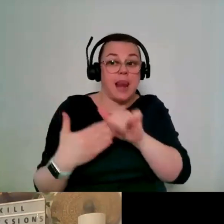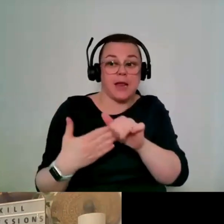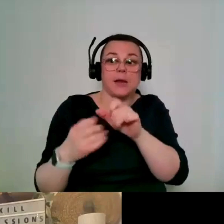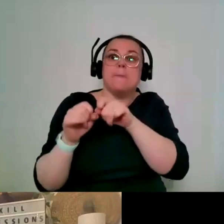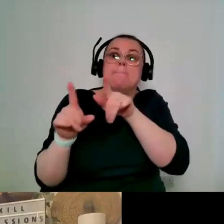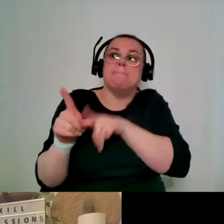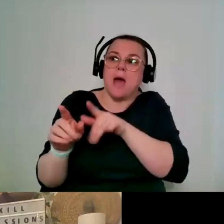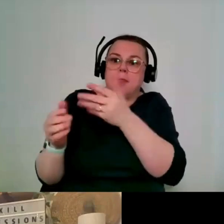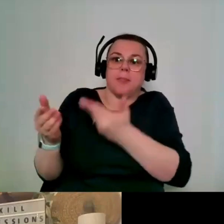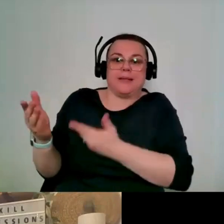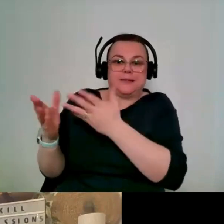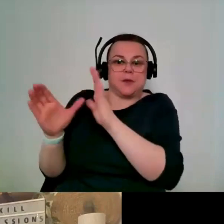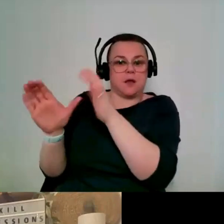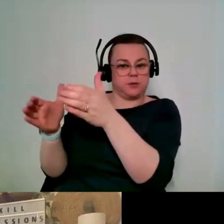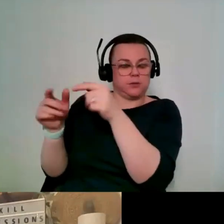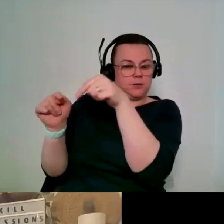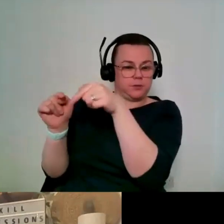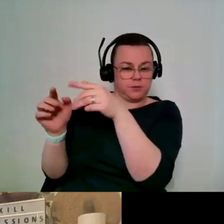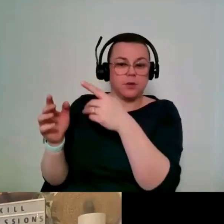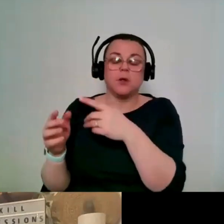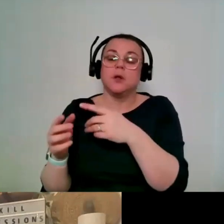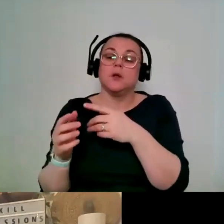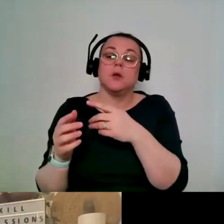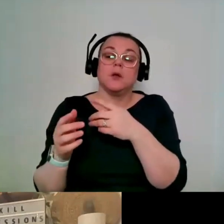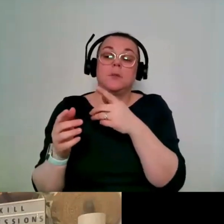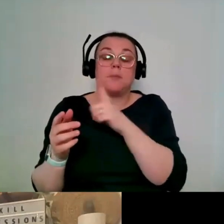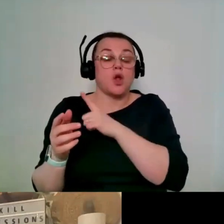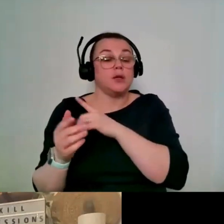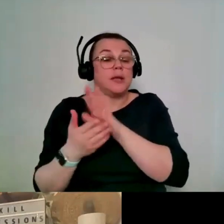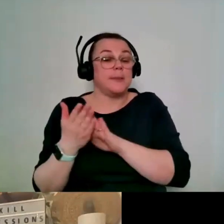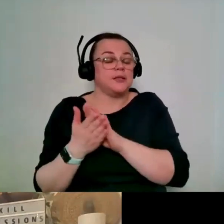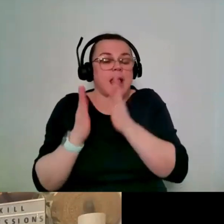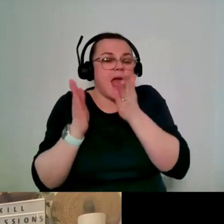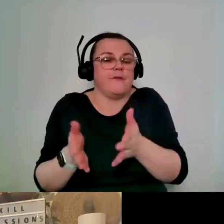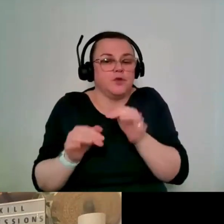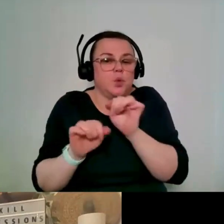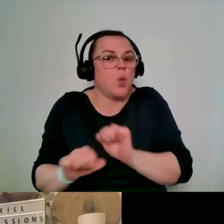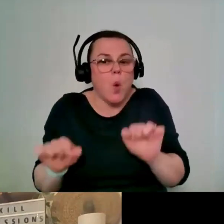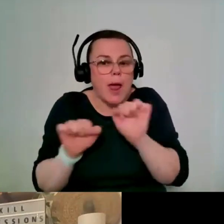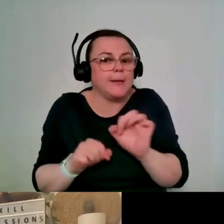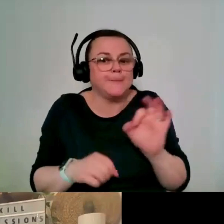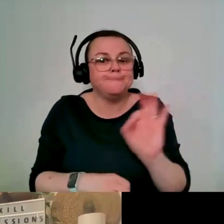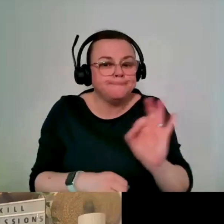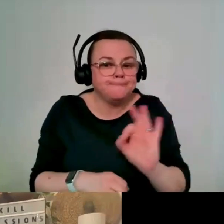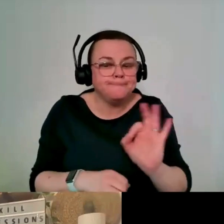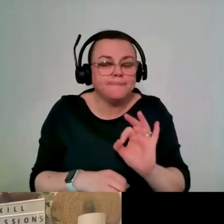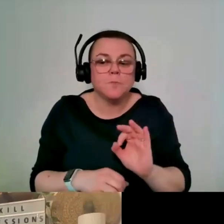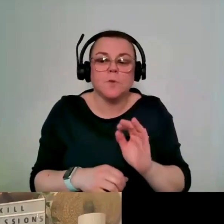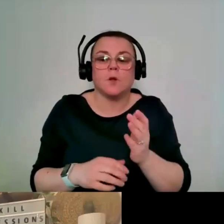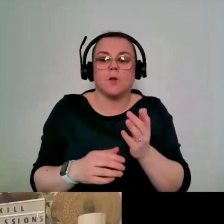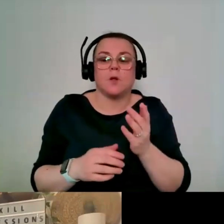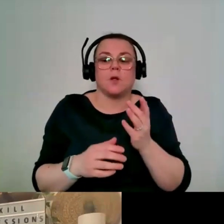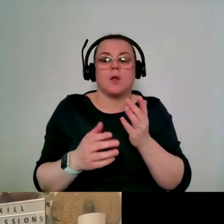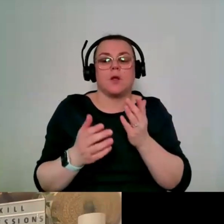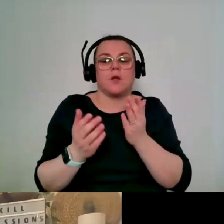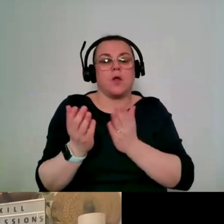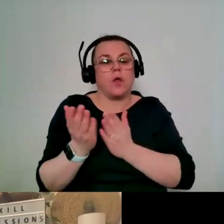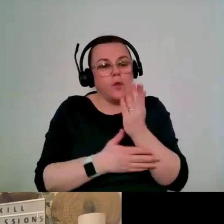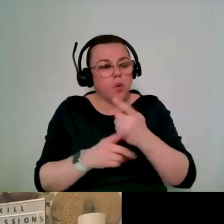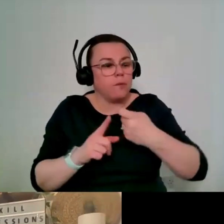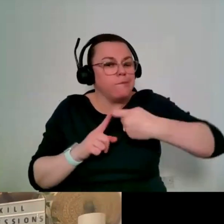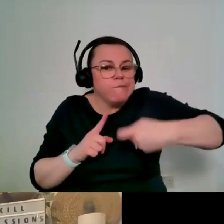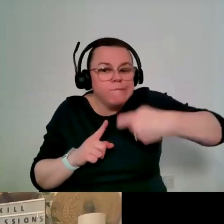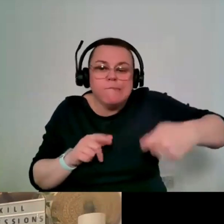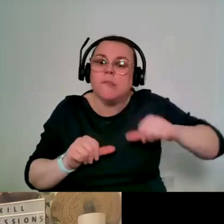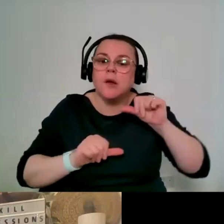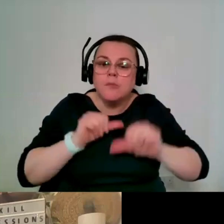like the business Yeah, investing in that absolutely. software for people, because then it means that you don't have to wait, and you don't have to wait and go through the lengthy process through